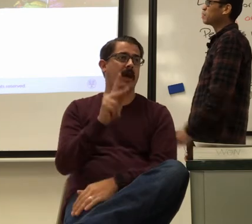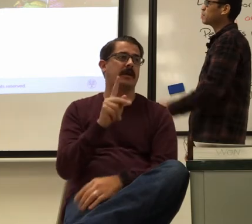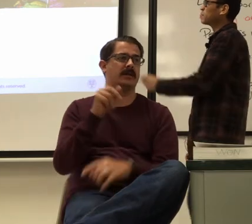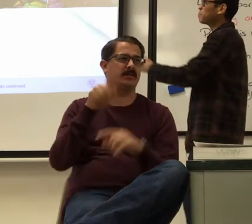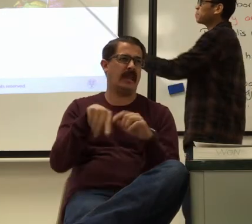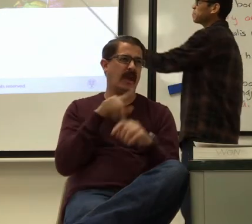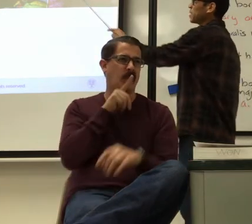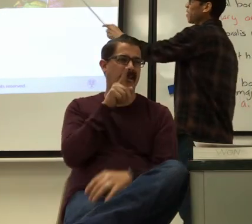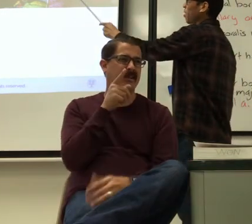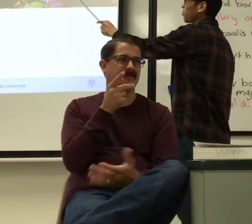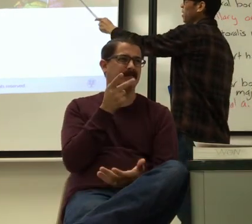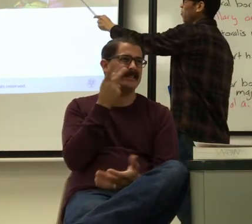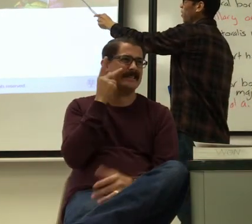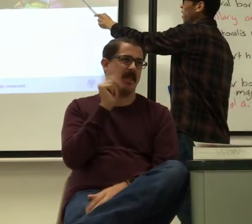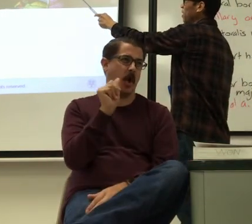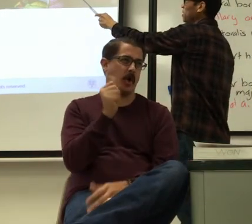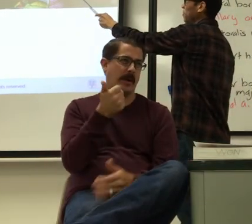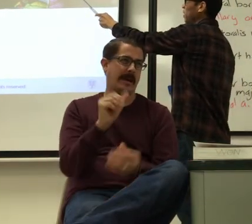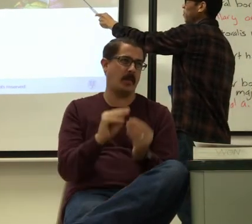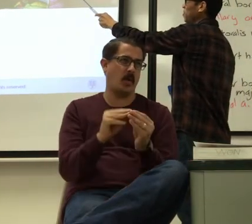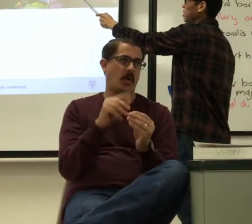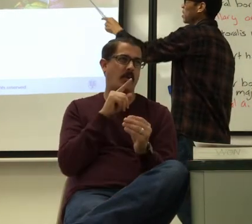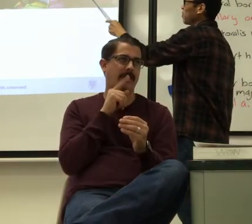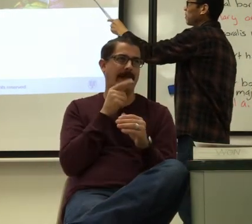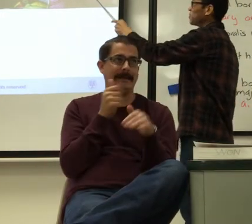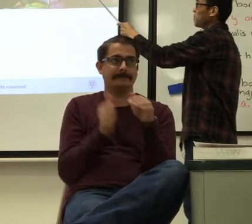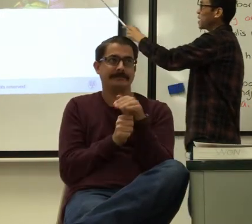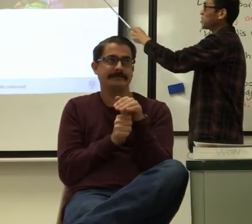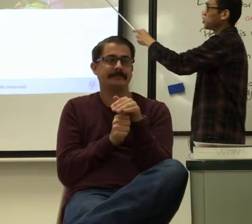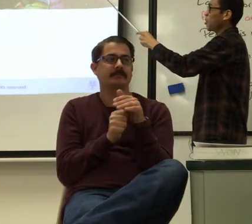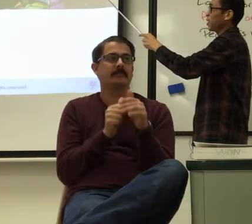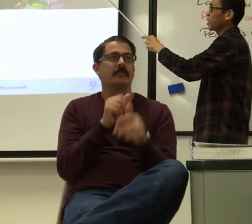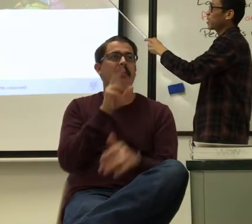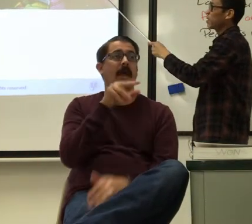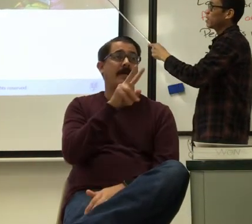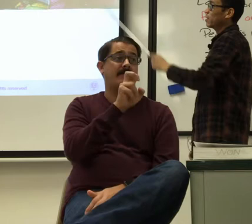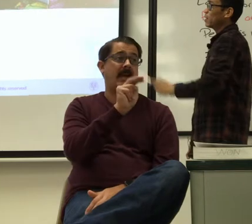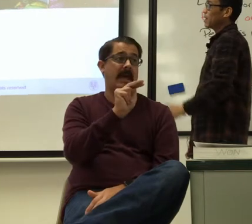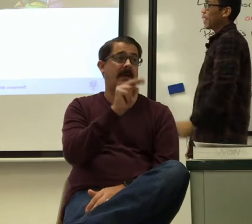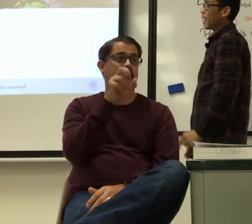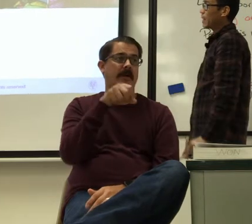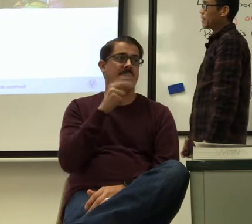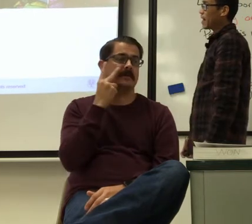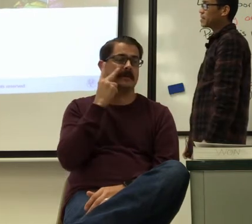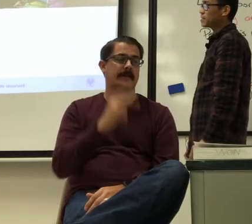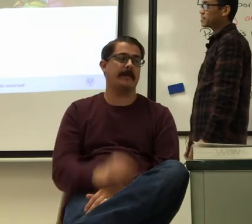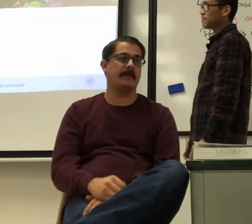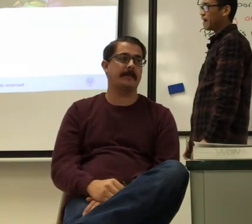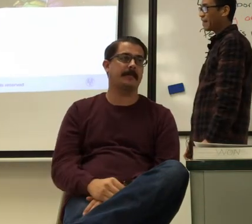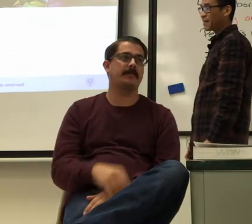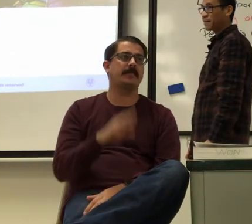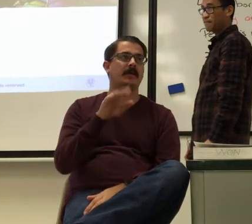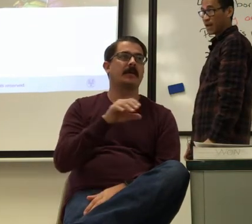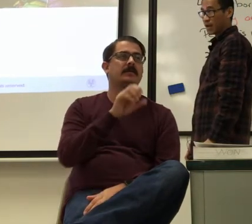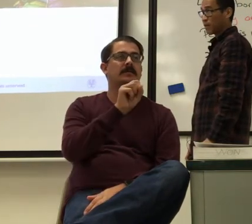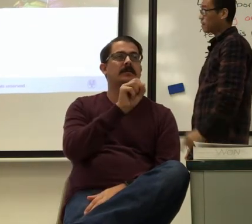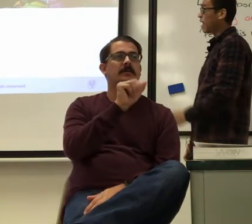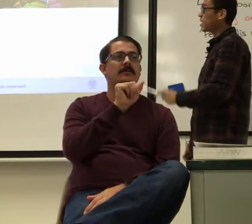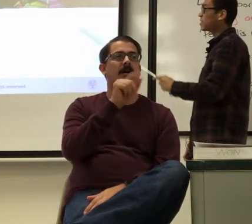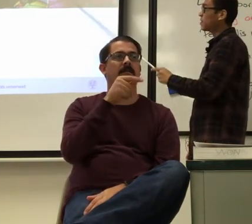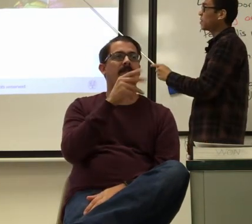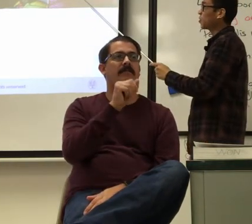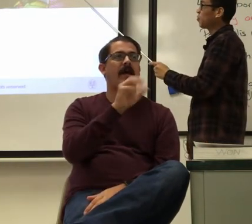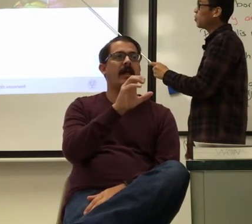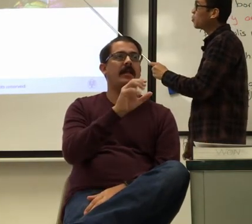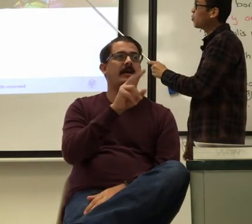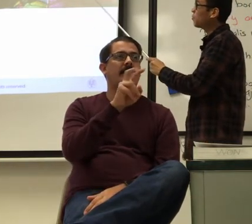really see the artery anymore. It kind of disappears. But this vein is showing, and that is the cephalic vein. It